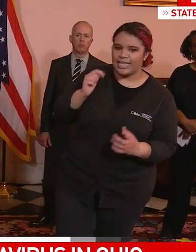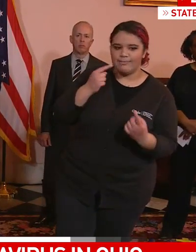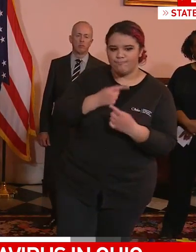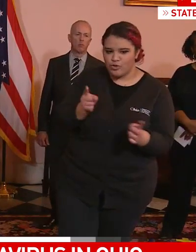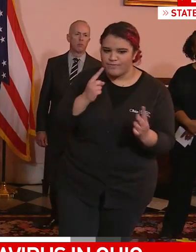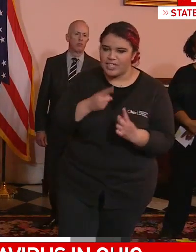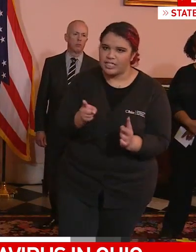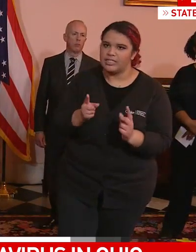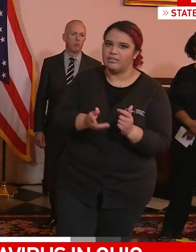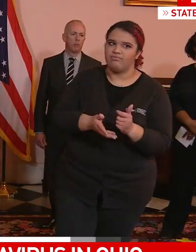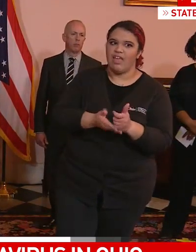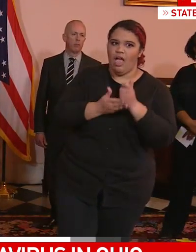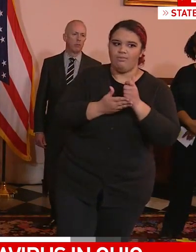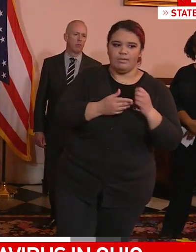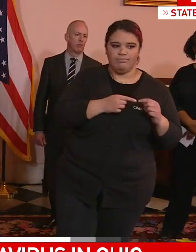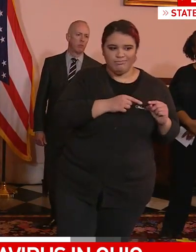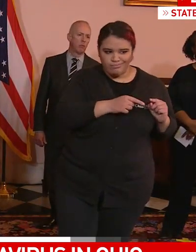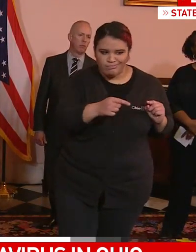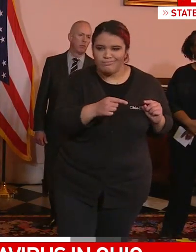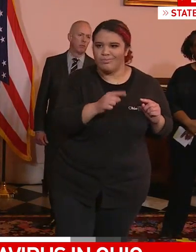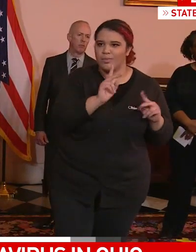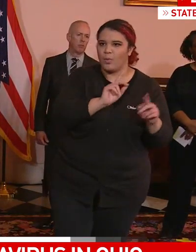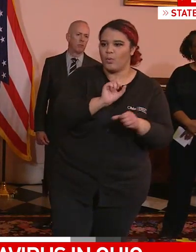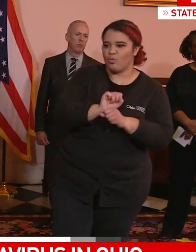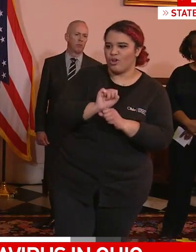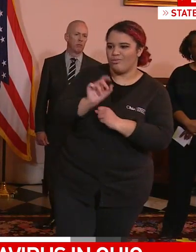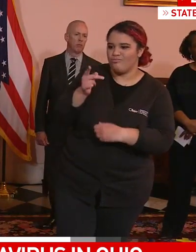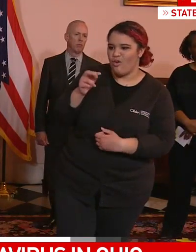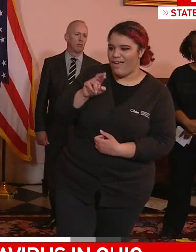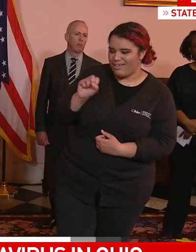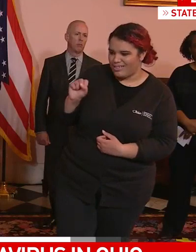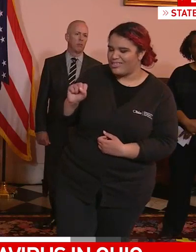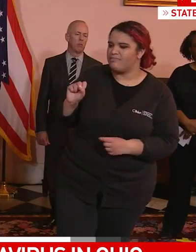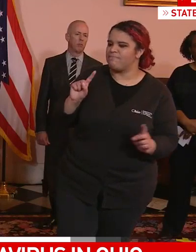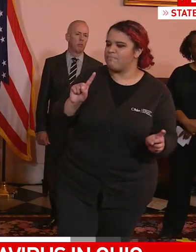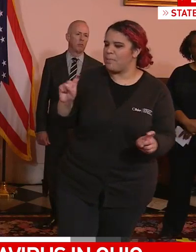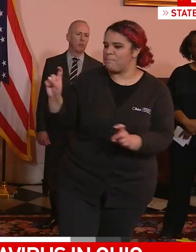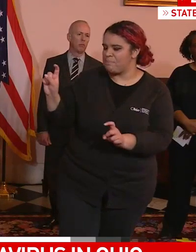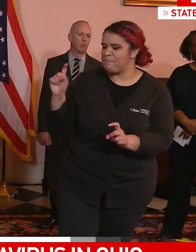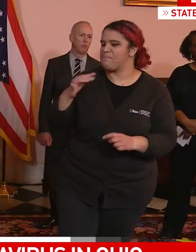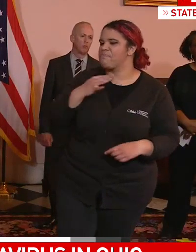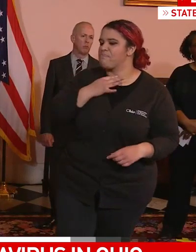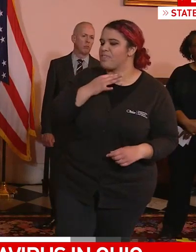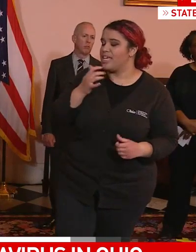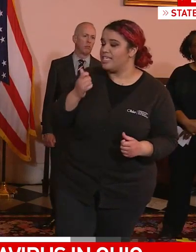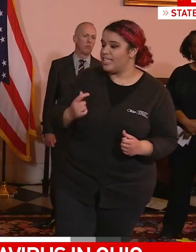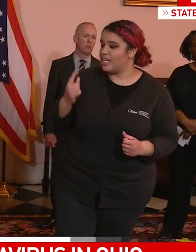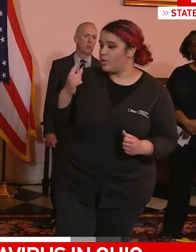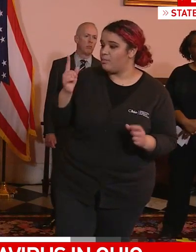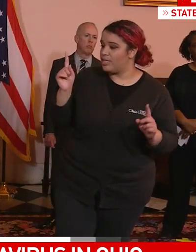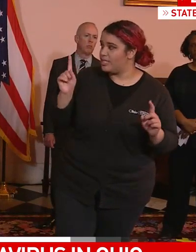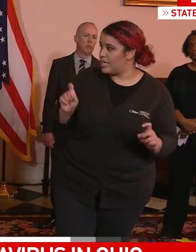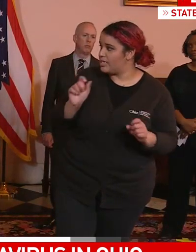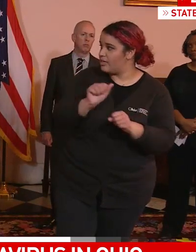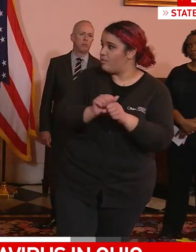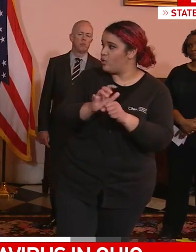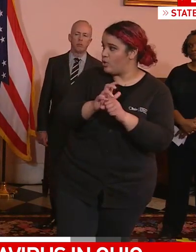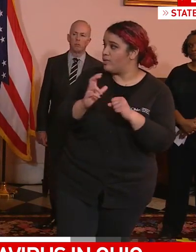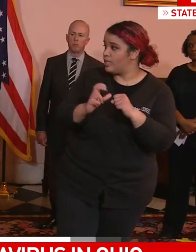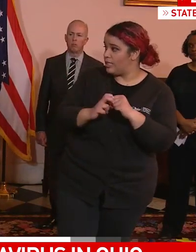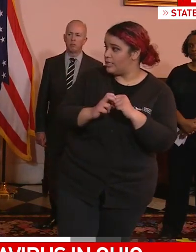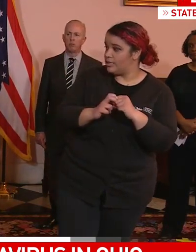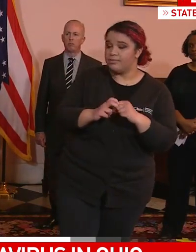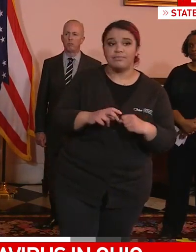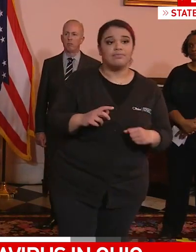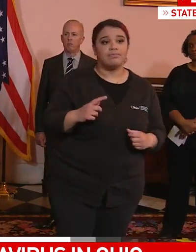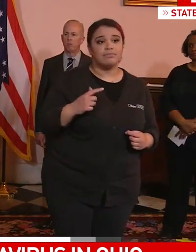press. Governor DeWine, Lieutenant Governor Houston, and Dr. Acton, have any of you been tested for COVID-19?